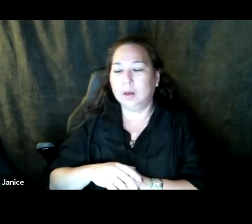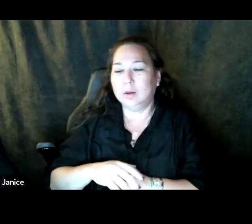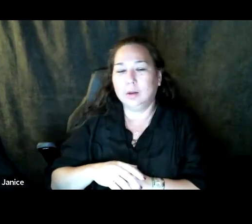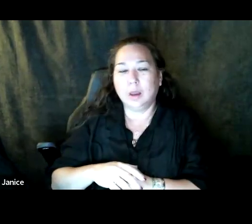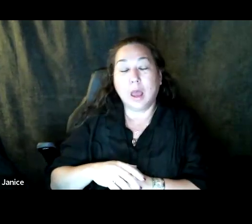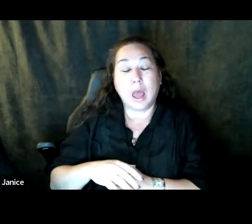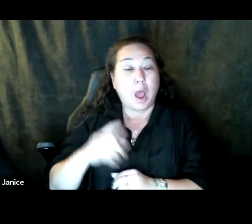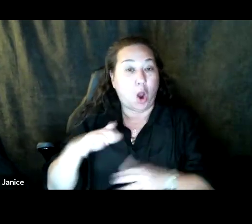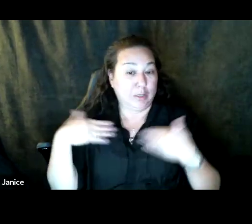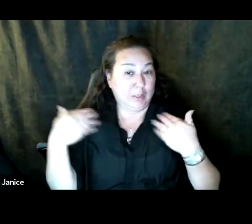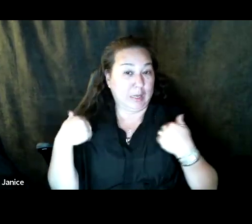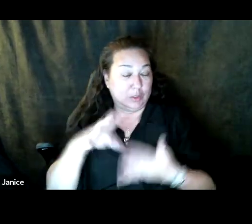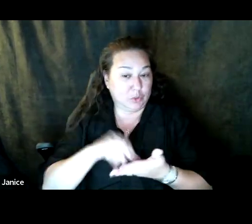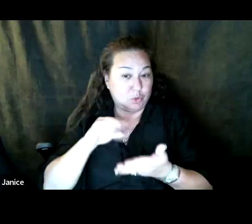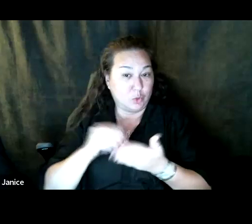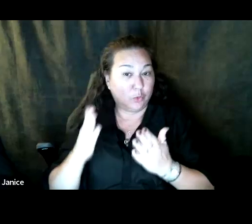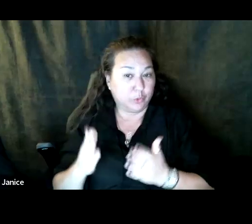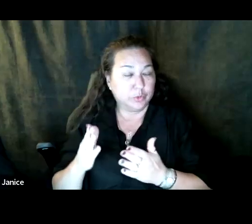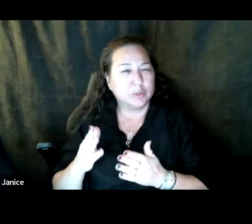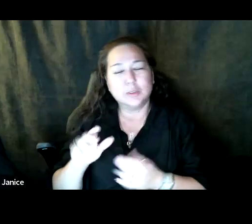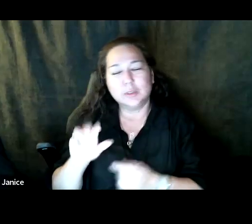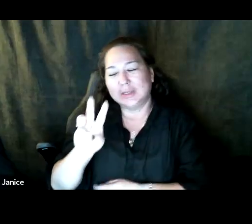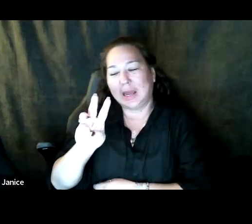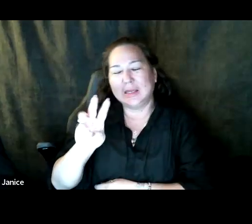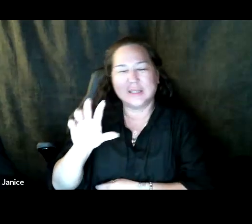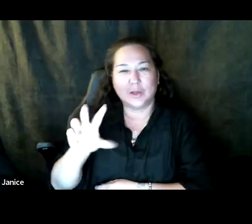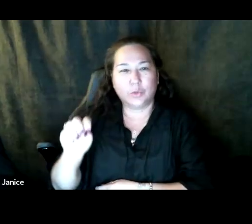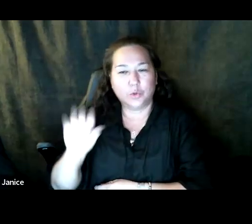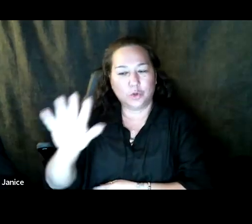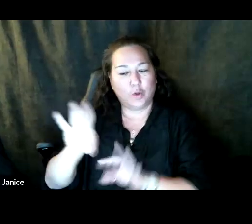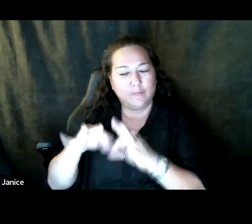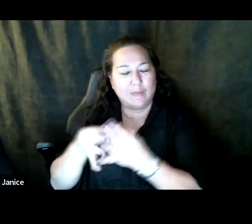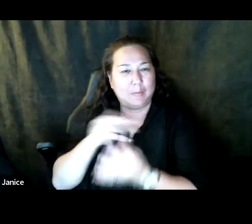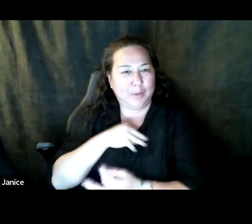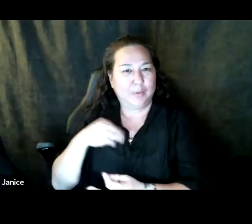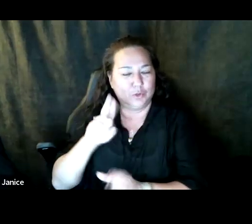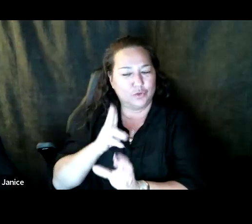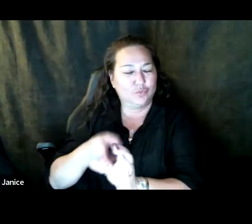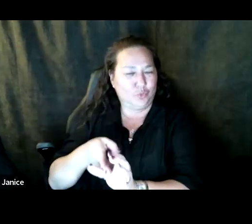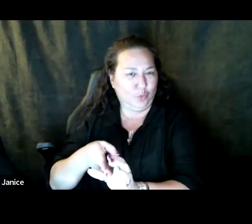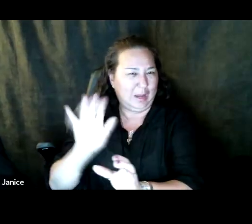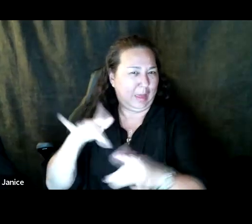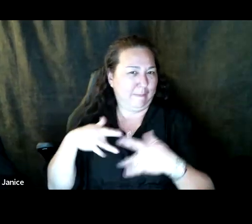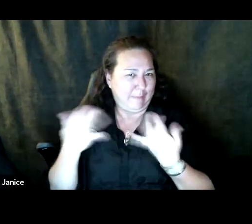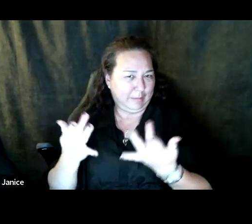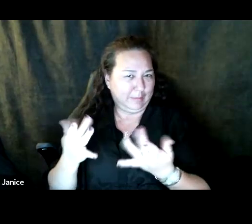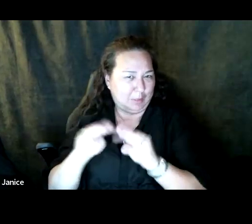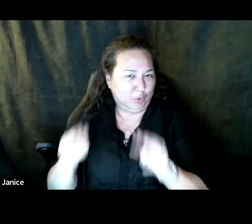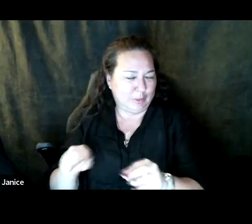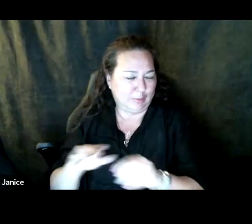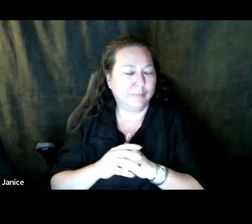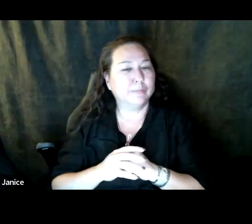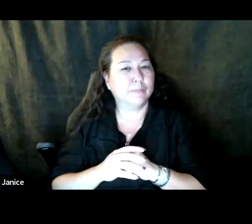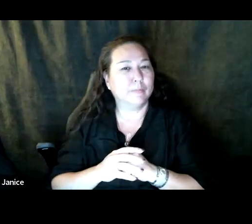learners and more than 630 of their family members joined them at the event. Participants